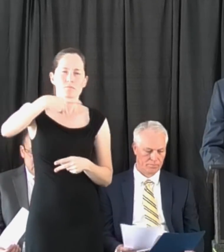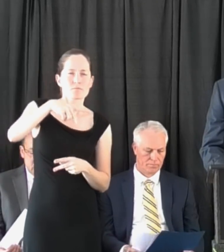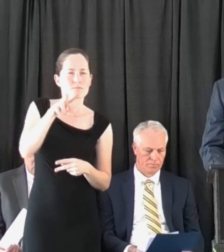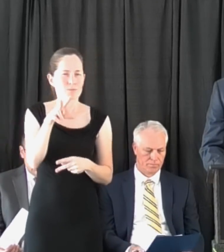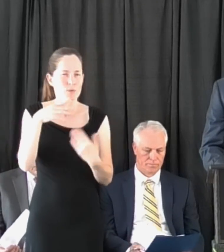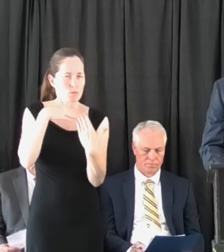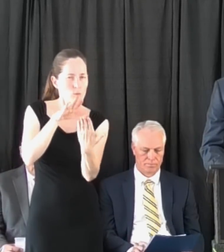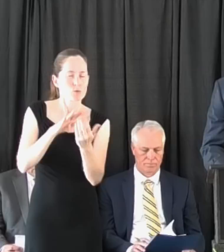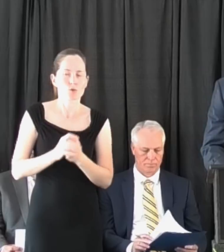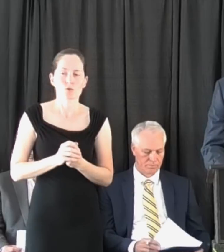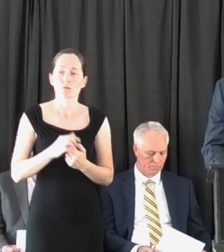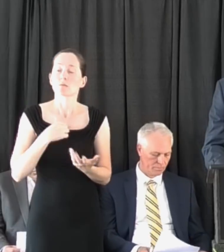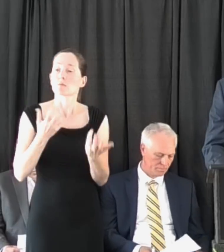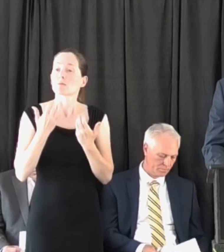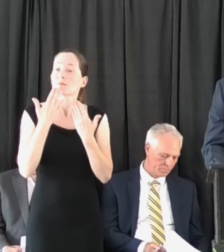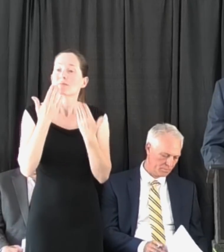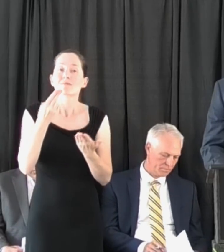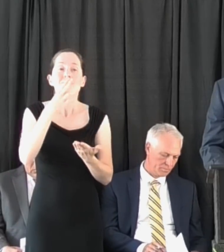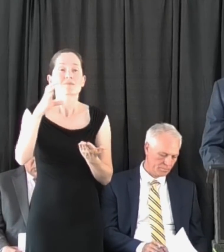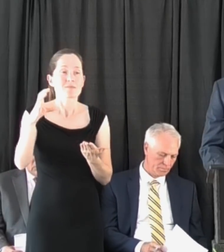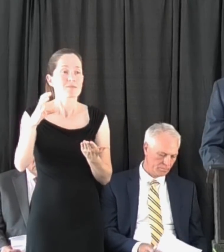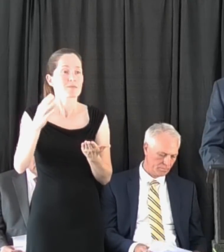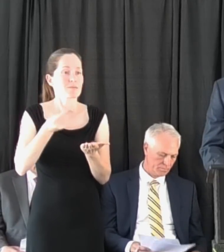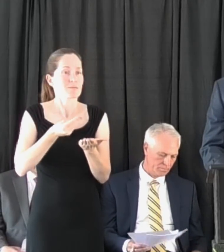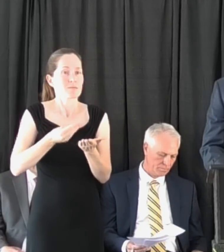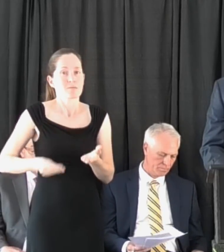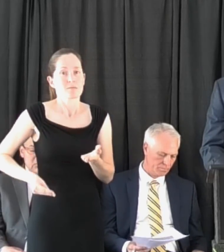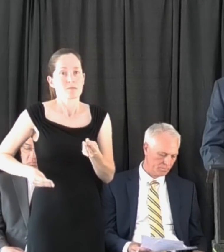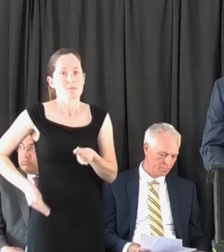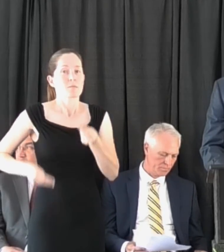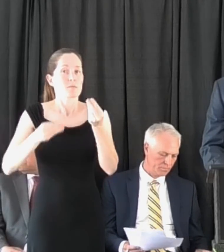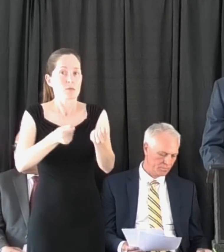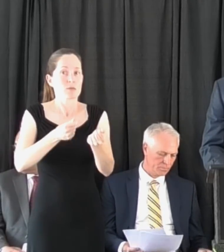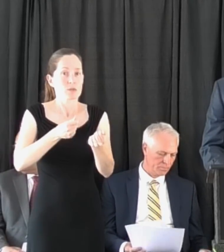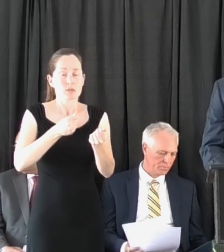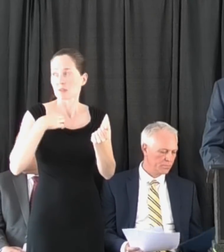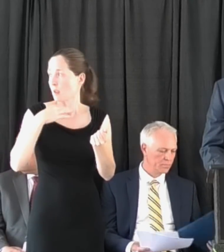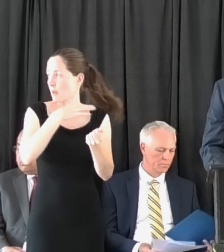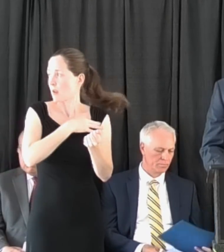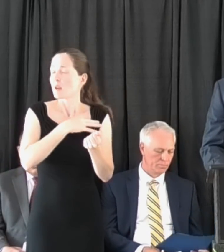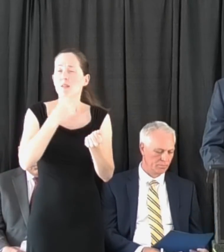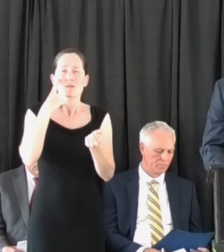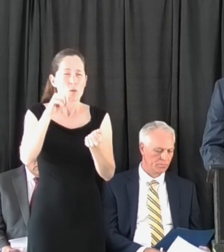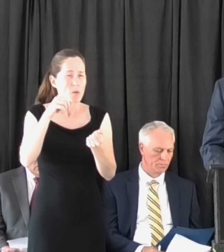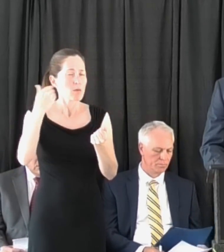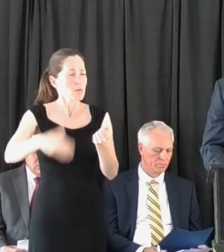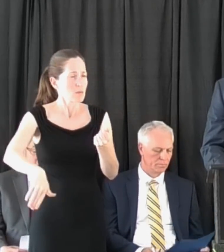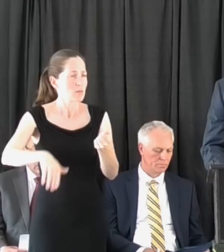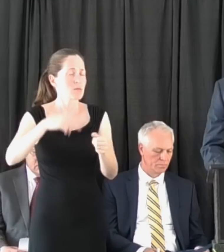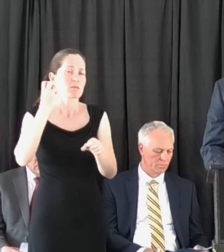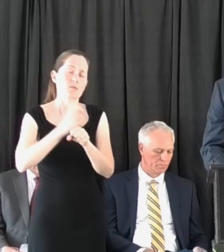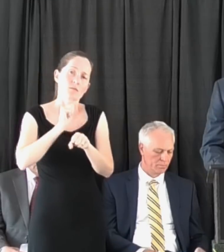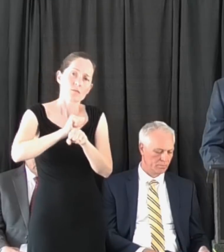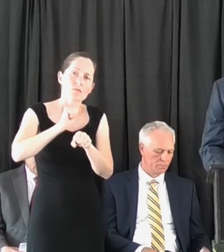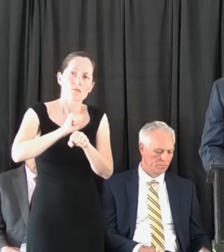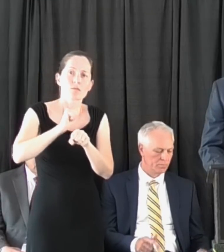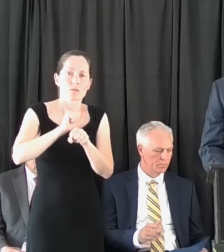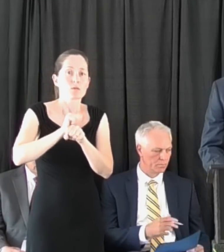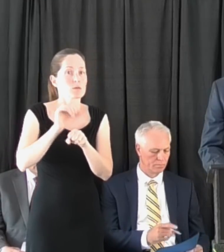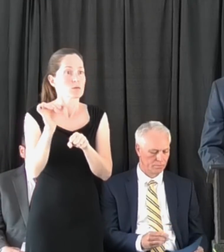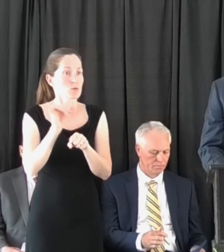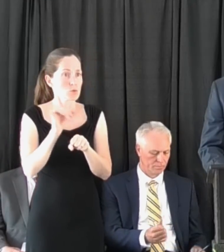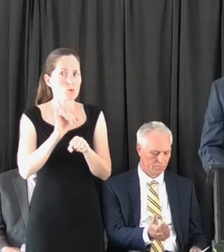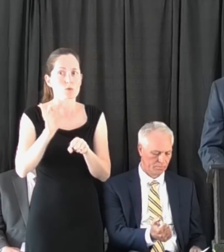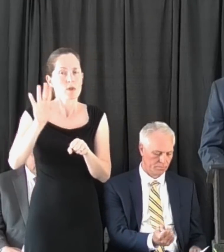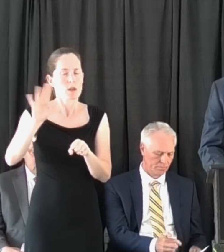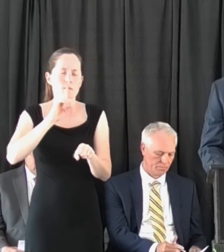like to thank the county's purchasing staff and its advisors for doing extensive due diligence before launching the formal procurement, and then its dedication during the